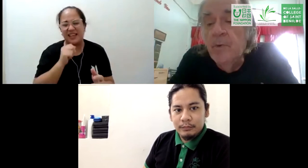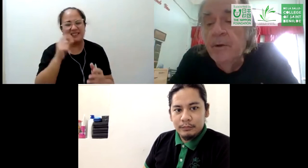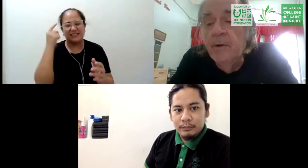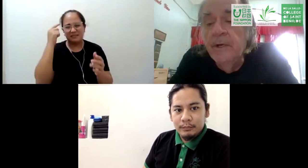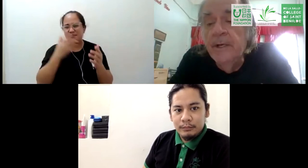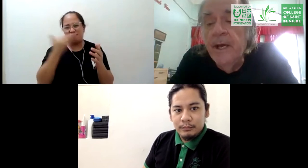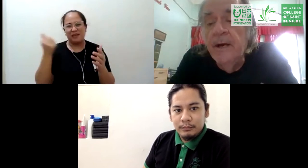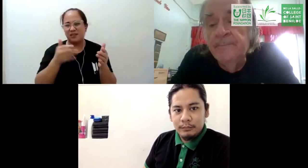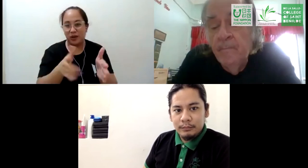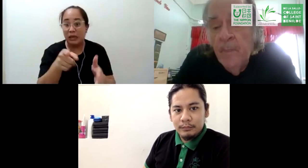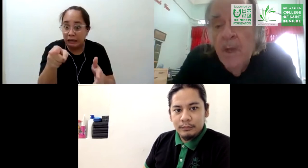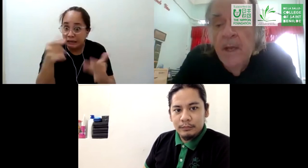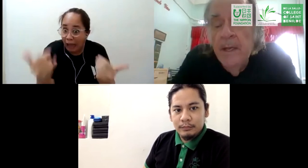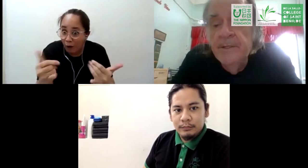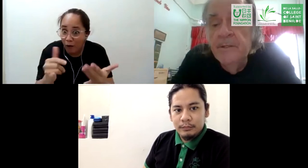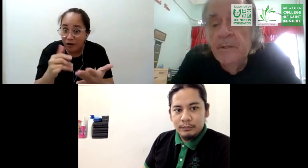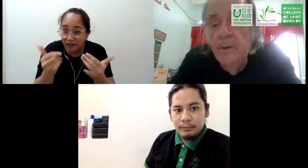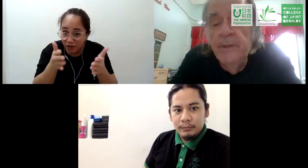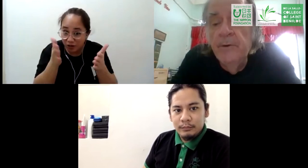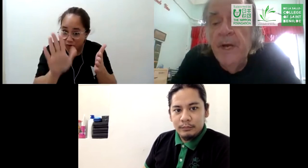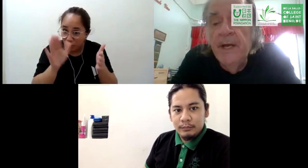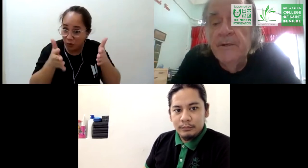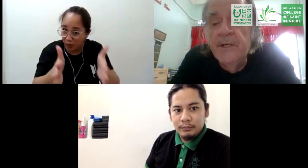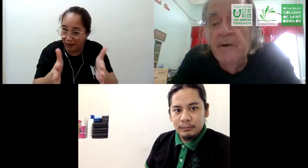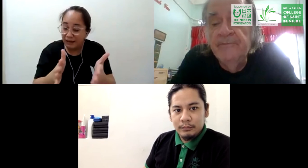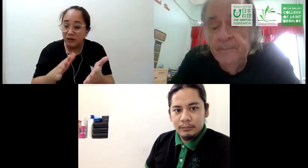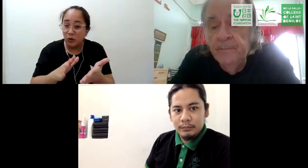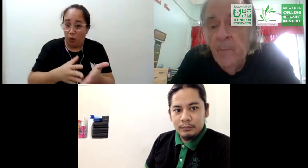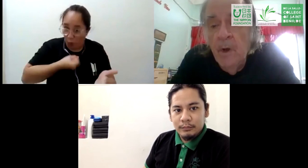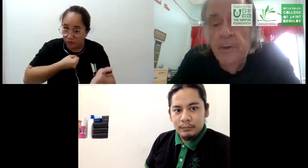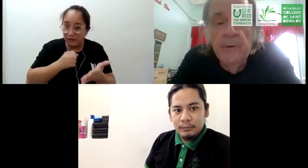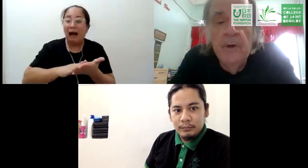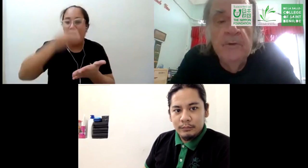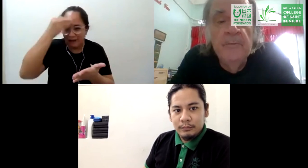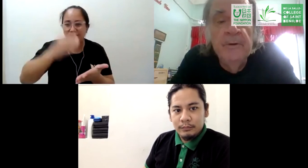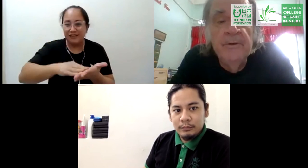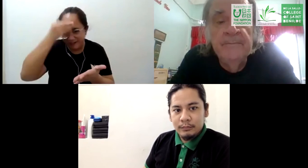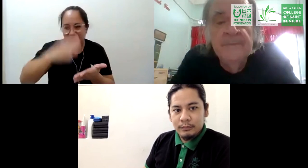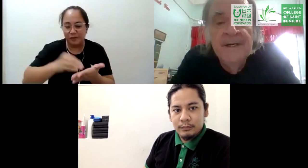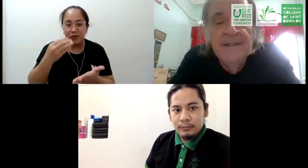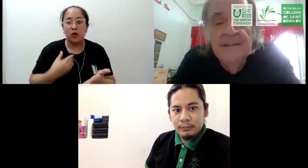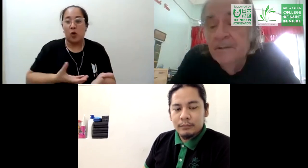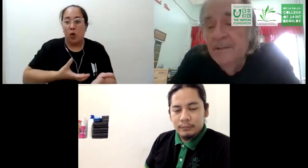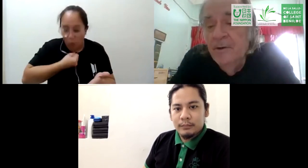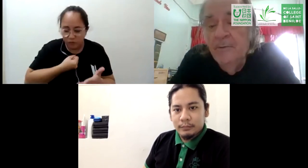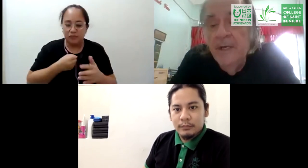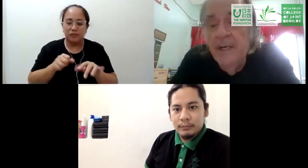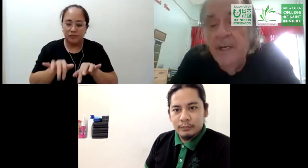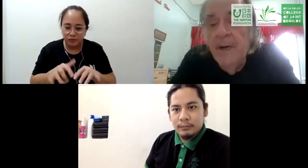you're learning now is you can do it by yourself on your own computer. You don't need